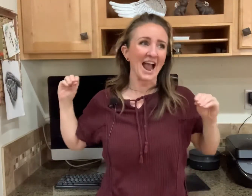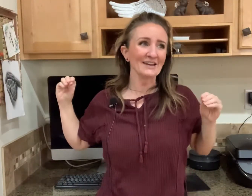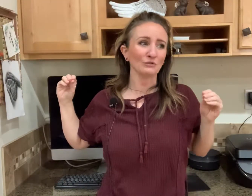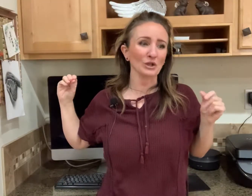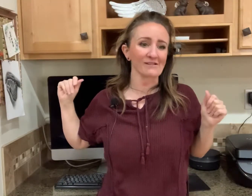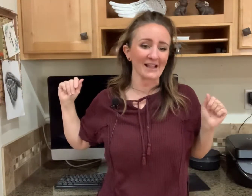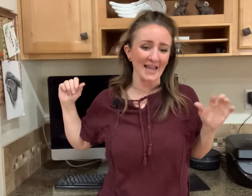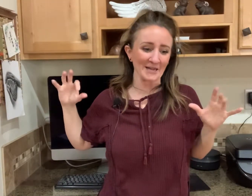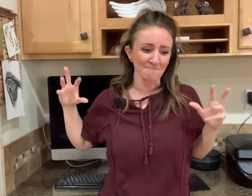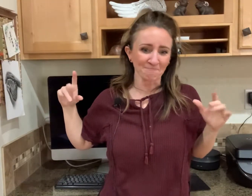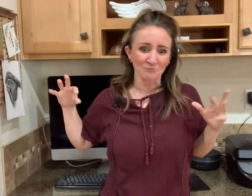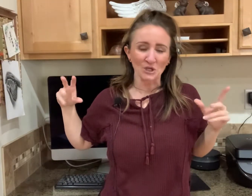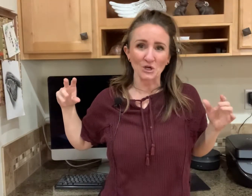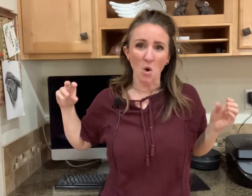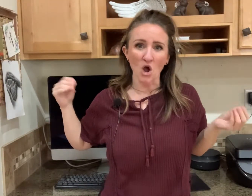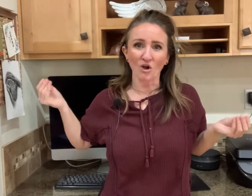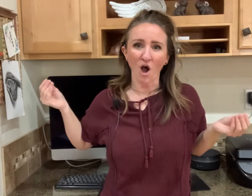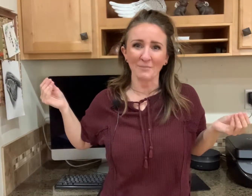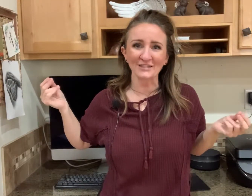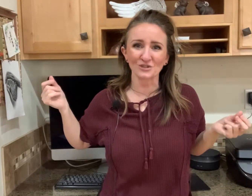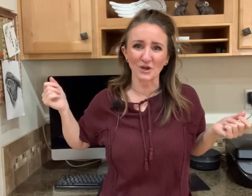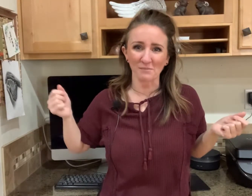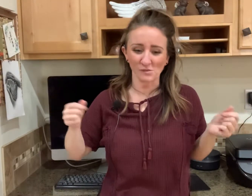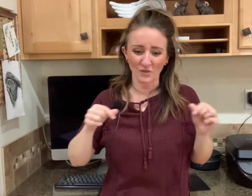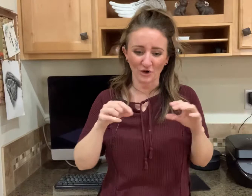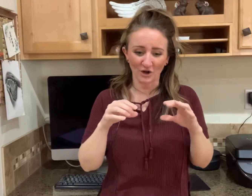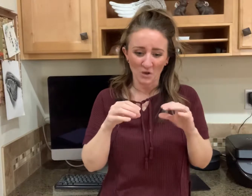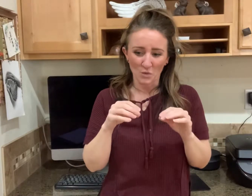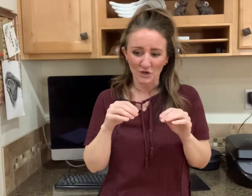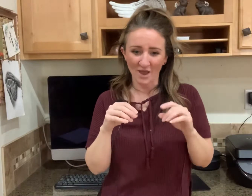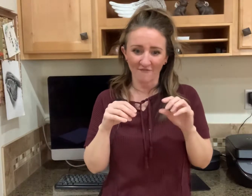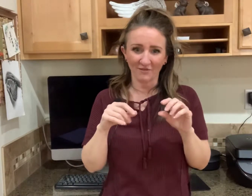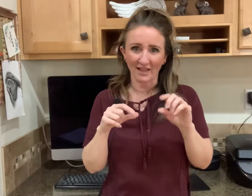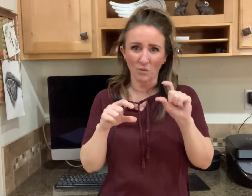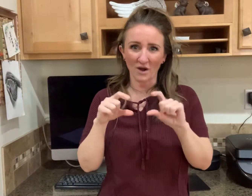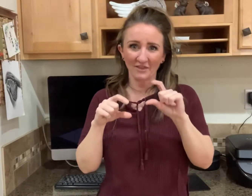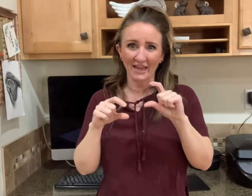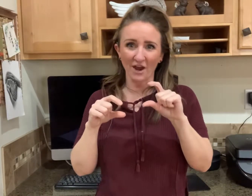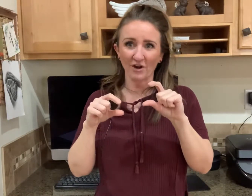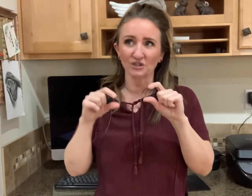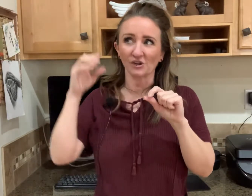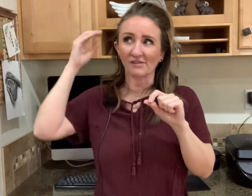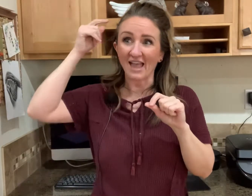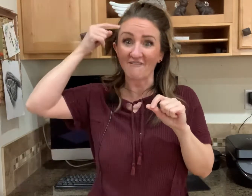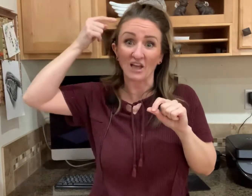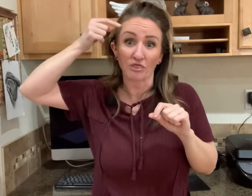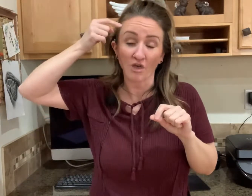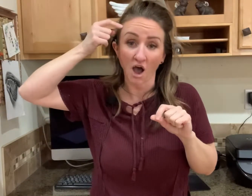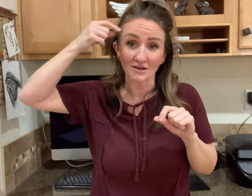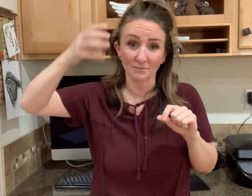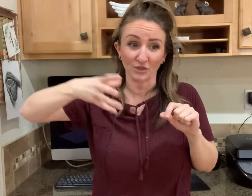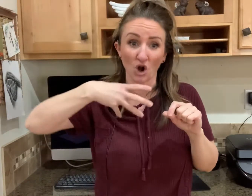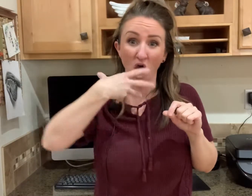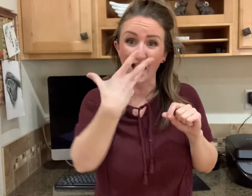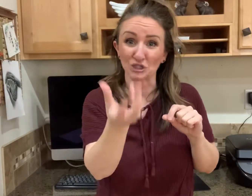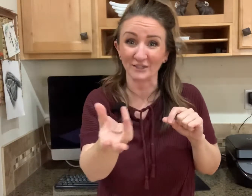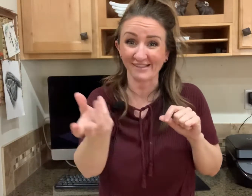of looks like, you know, on comic strips when you have like one of the characters is having a thought, but they're not actually